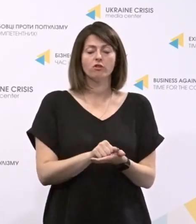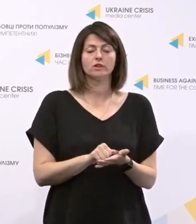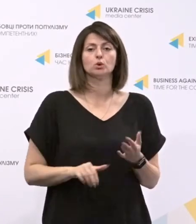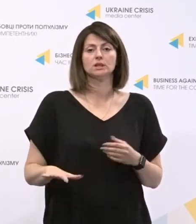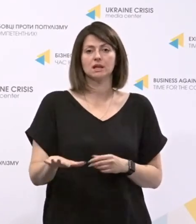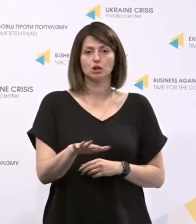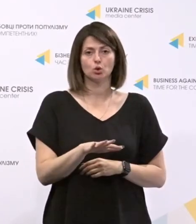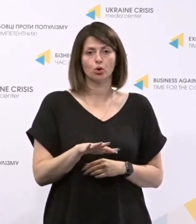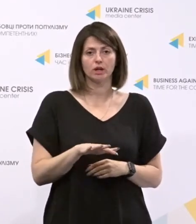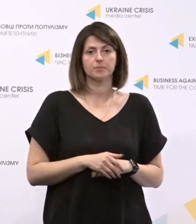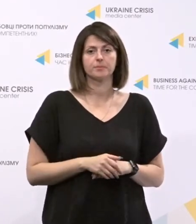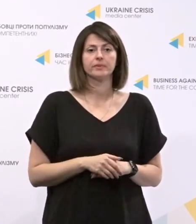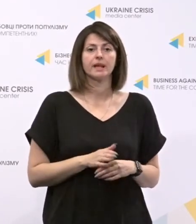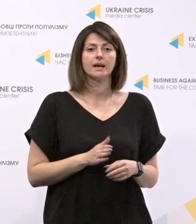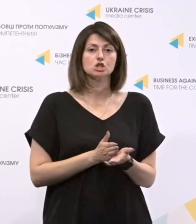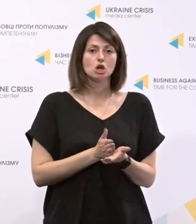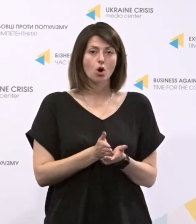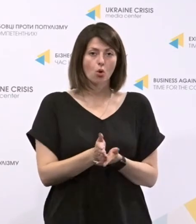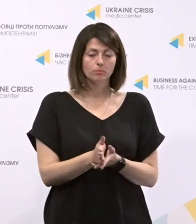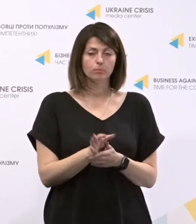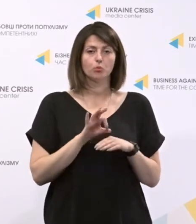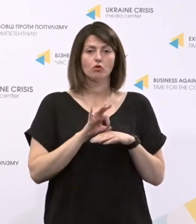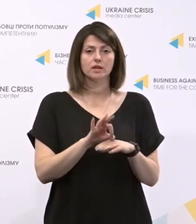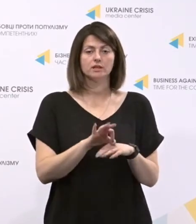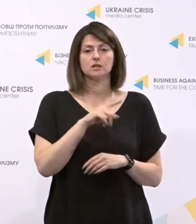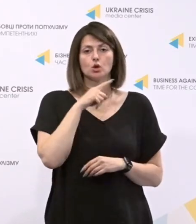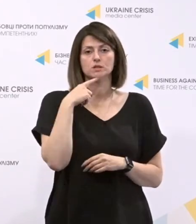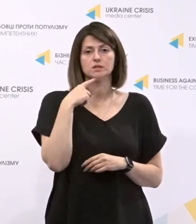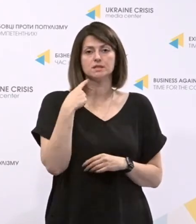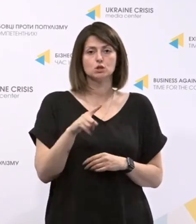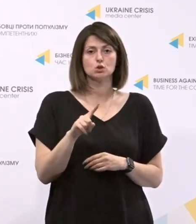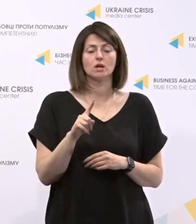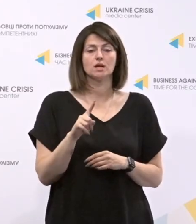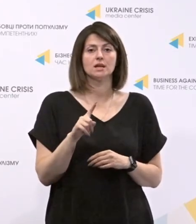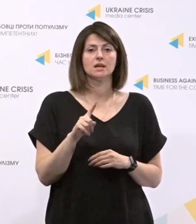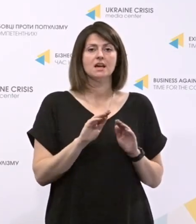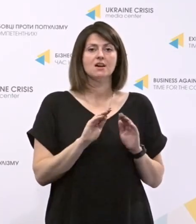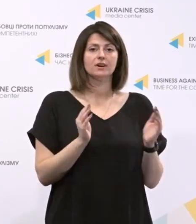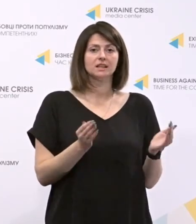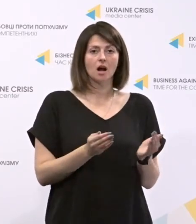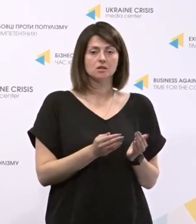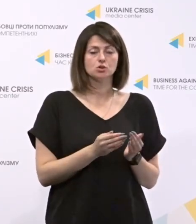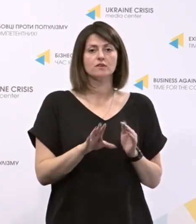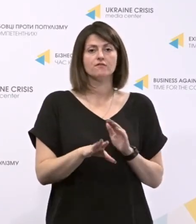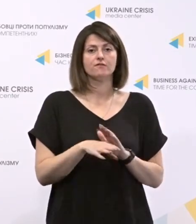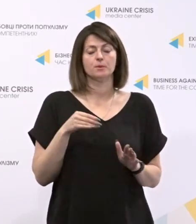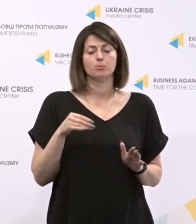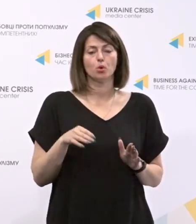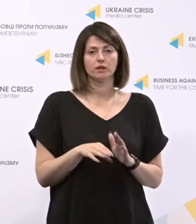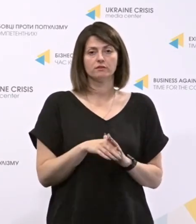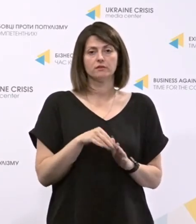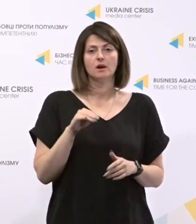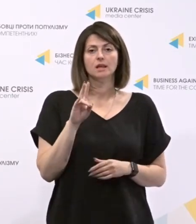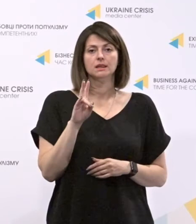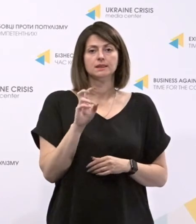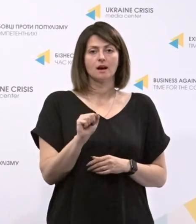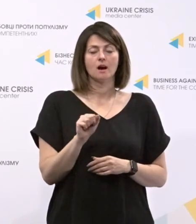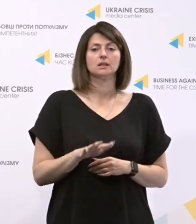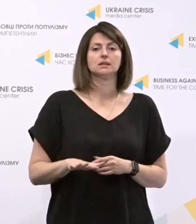property, and by forcibly deporting or transferring Ukrainian citizens from the territory.